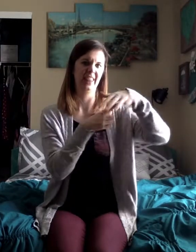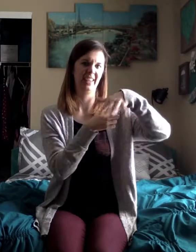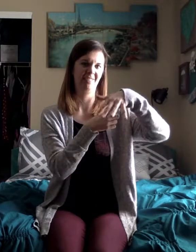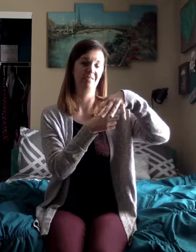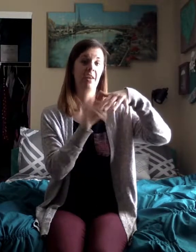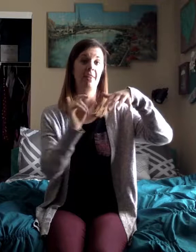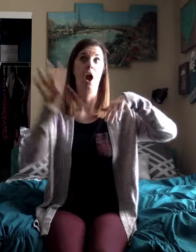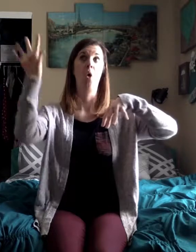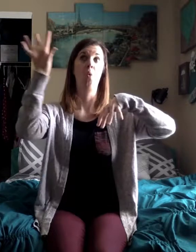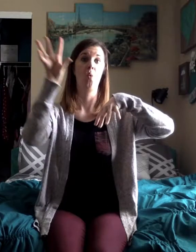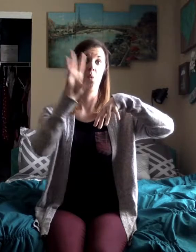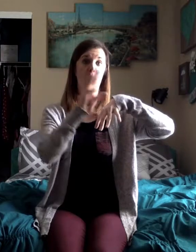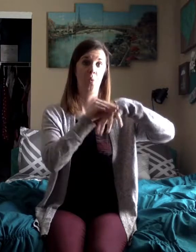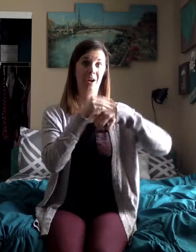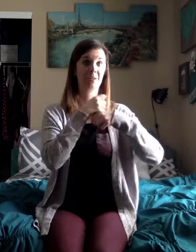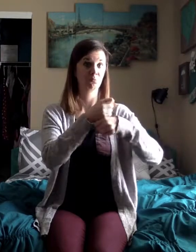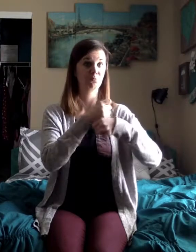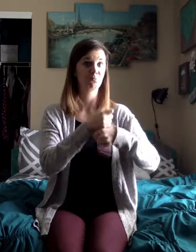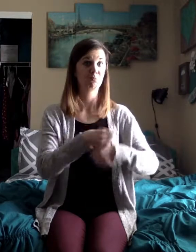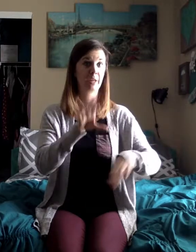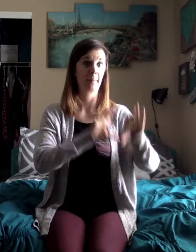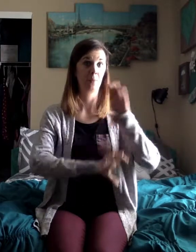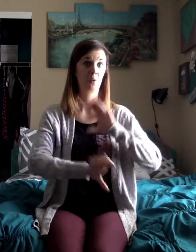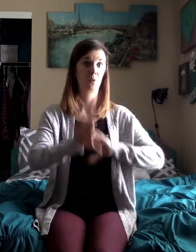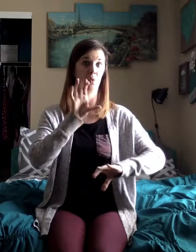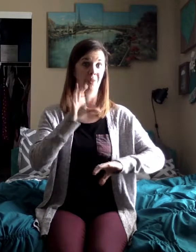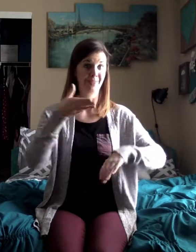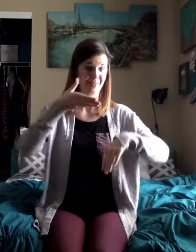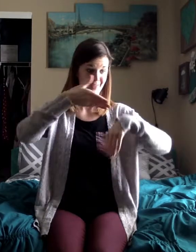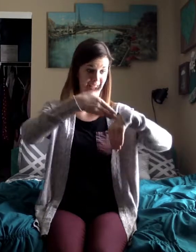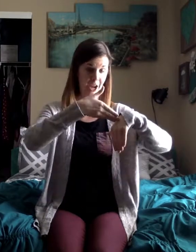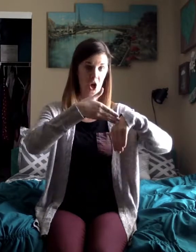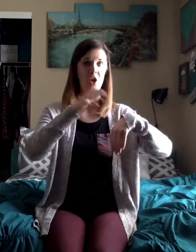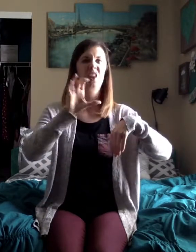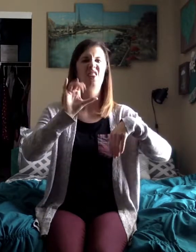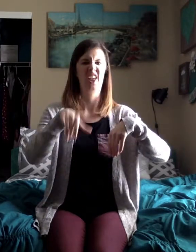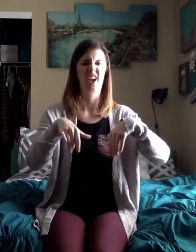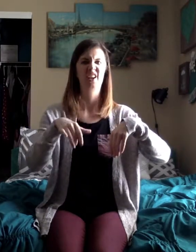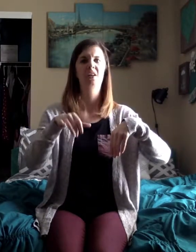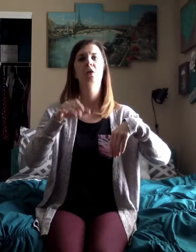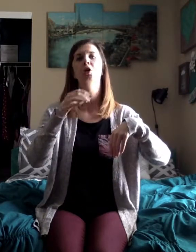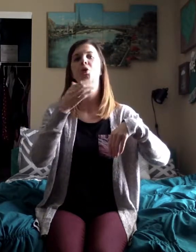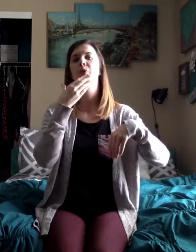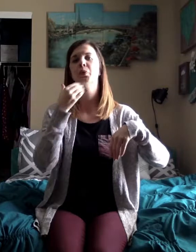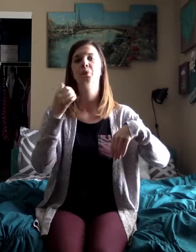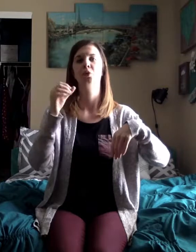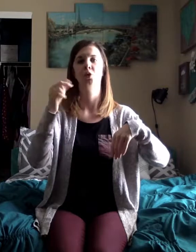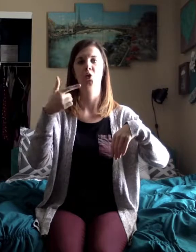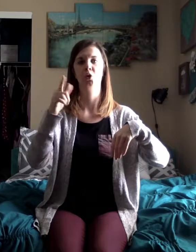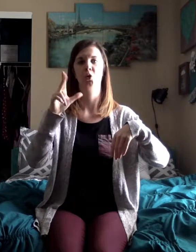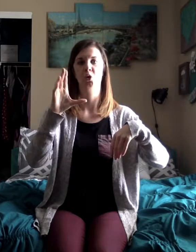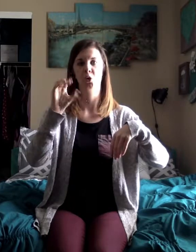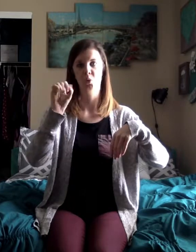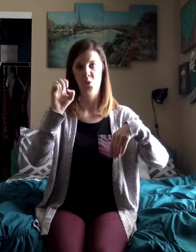has occurred, the glucose or the starch is actually stored in the plant, and that chemical energy